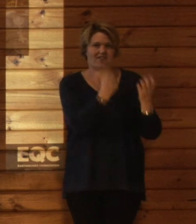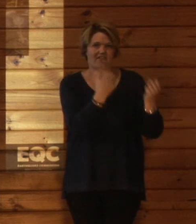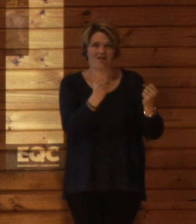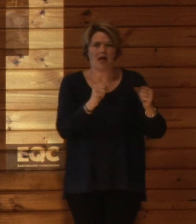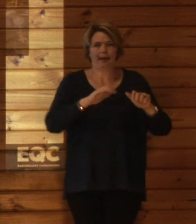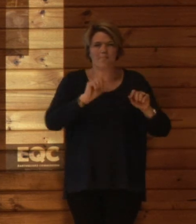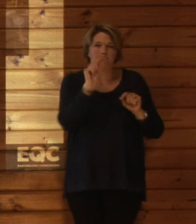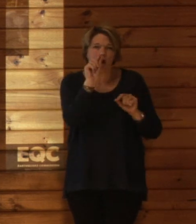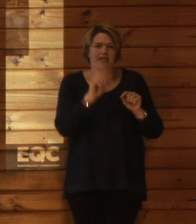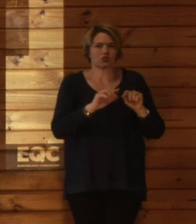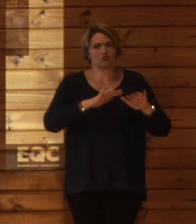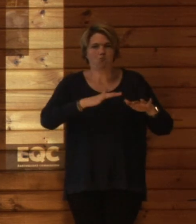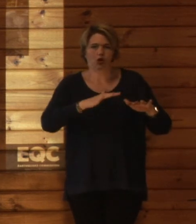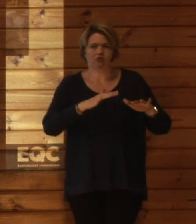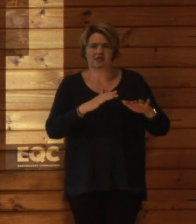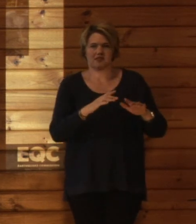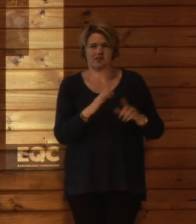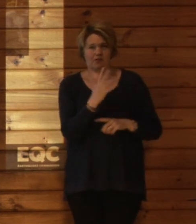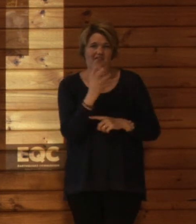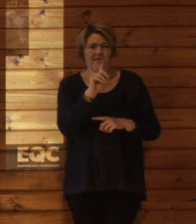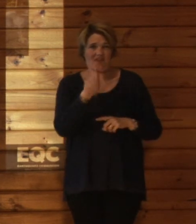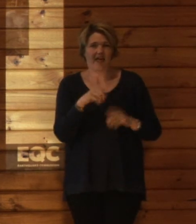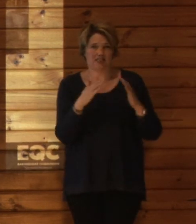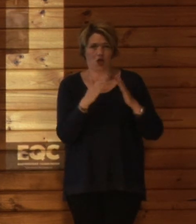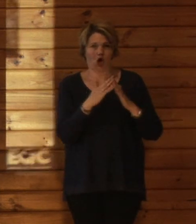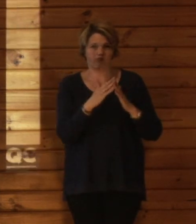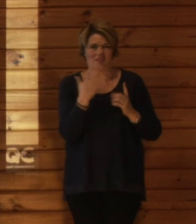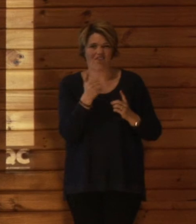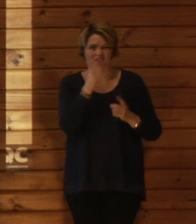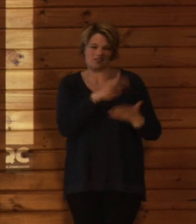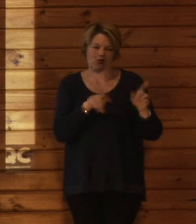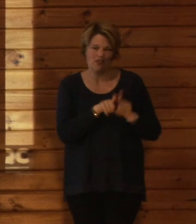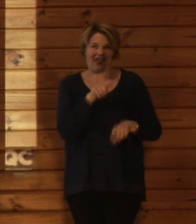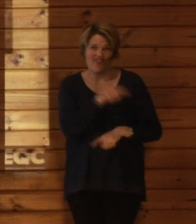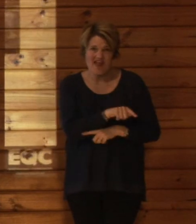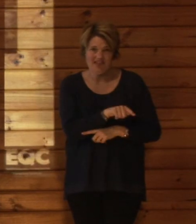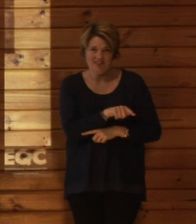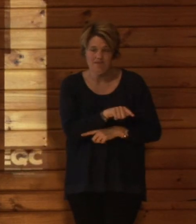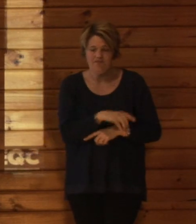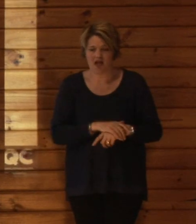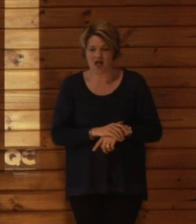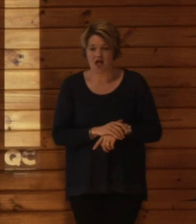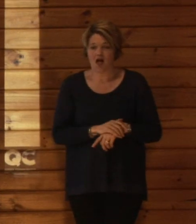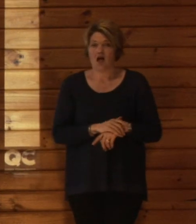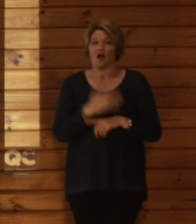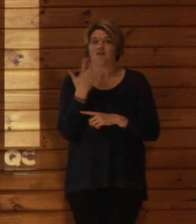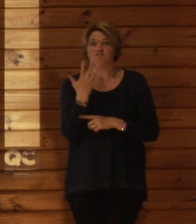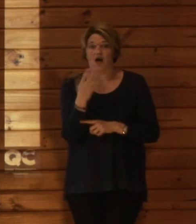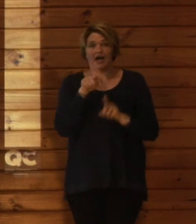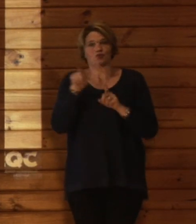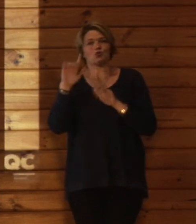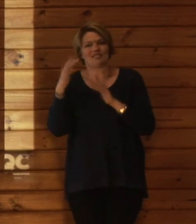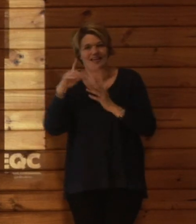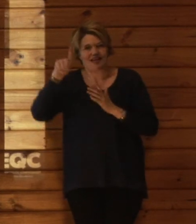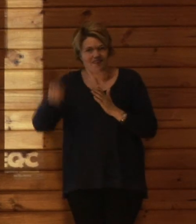50,000 homes across Canterbury. On about 5,000 to 10,000 of homes across Canterbury, we got what we call this